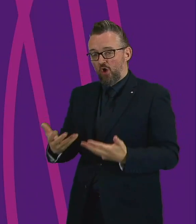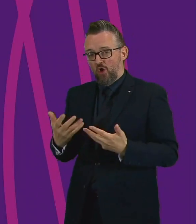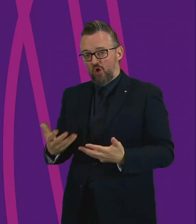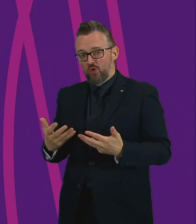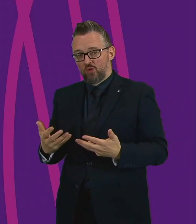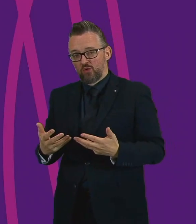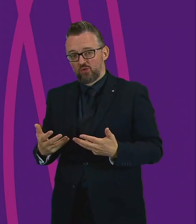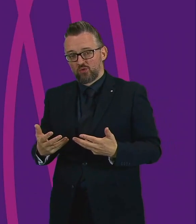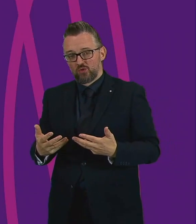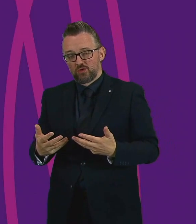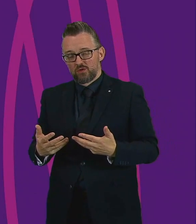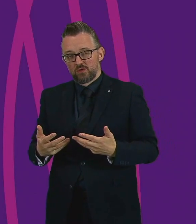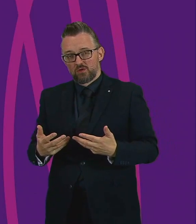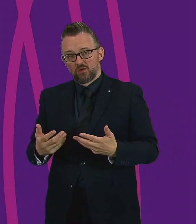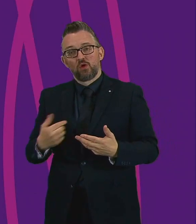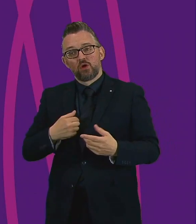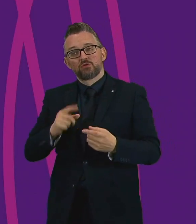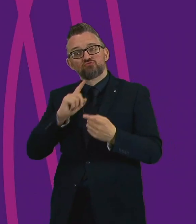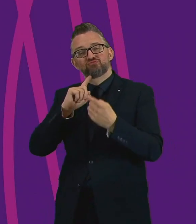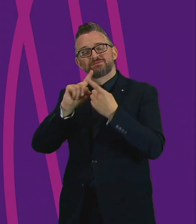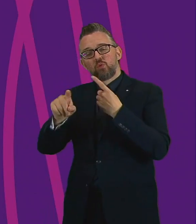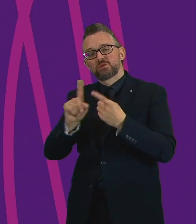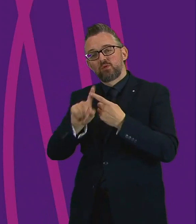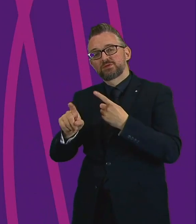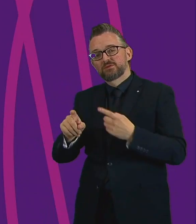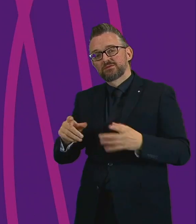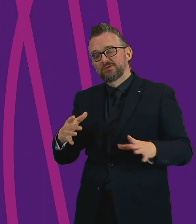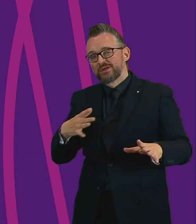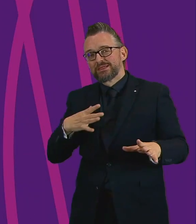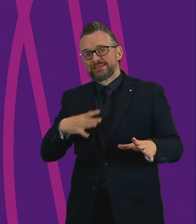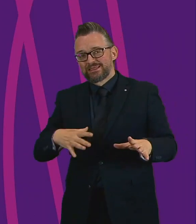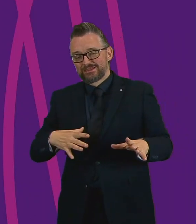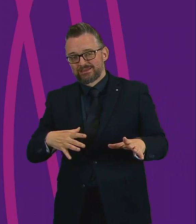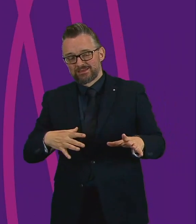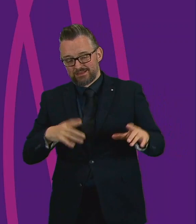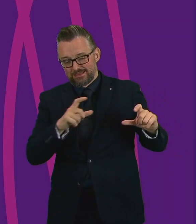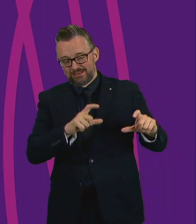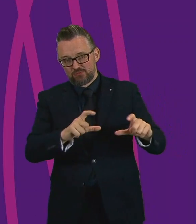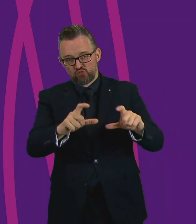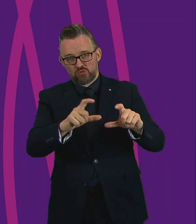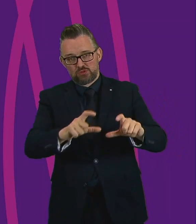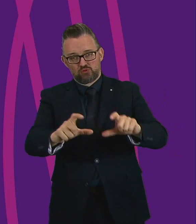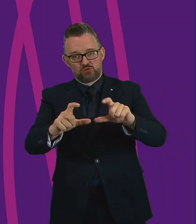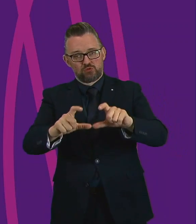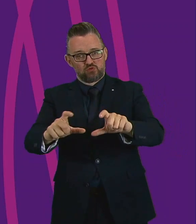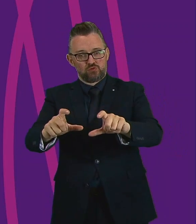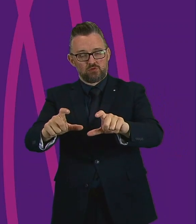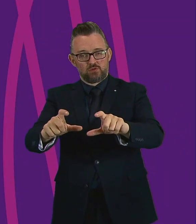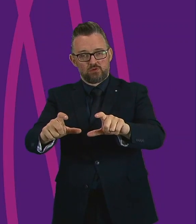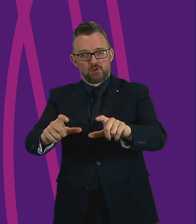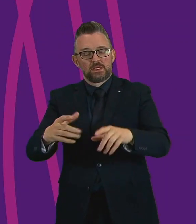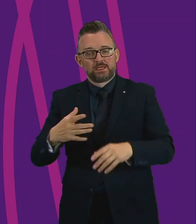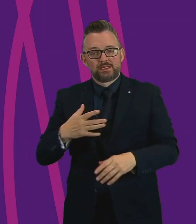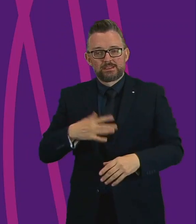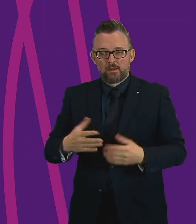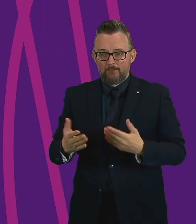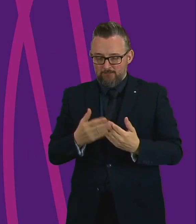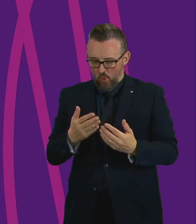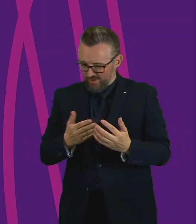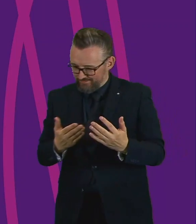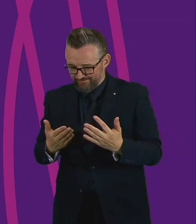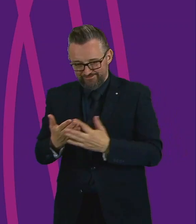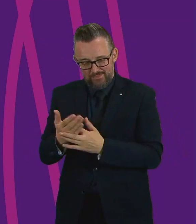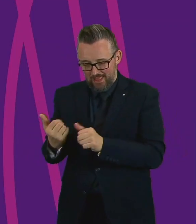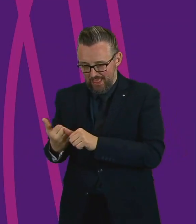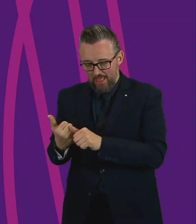required response that we are making now will need to be continued into the future. We'll need a lot more intervention to recover from what we've